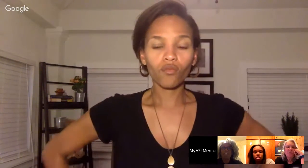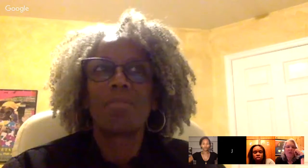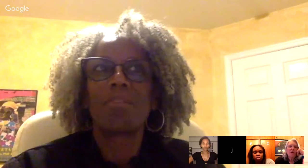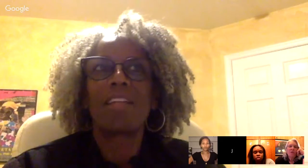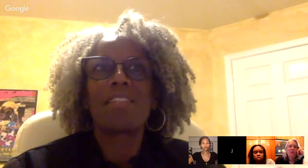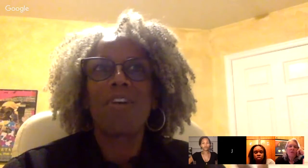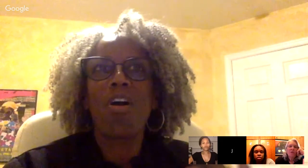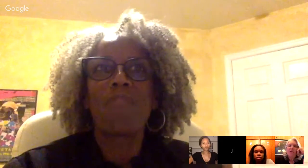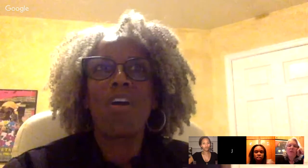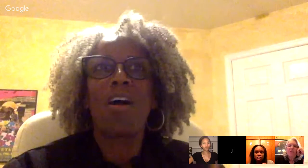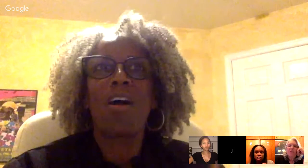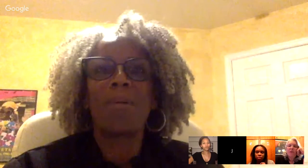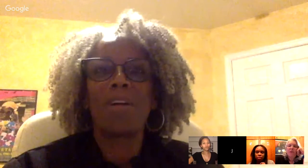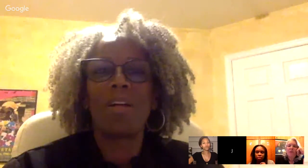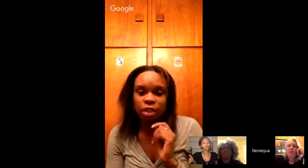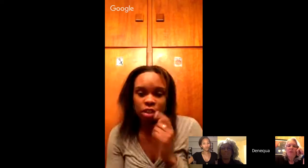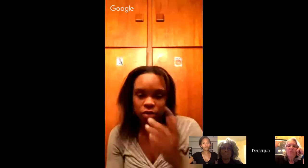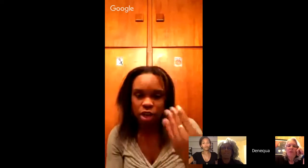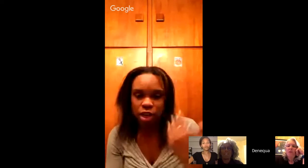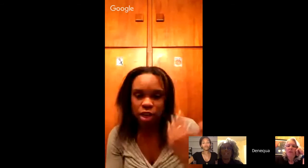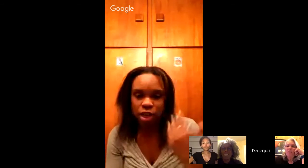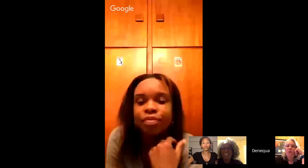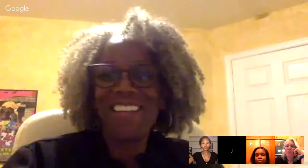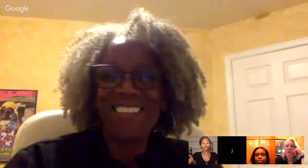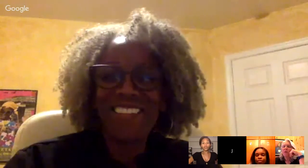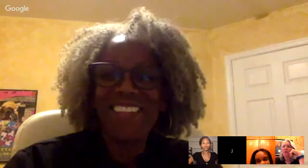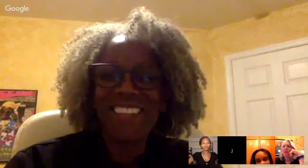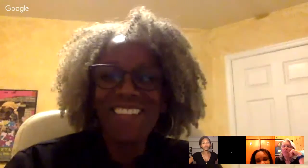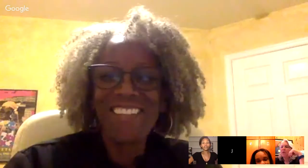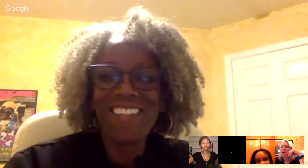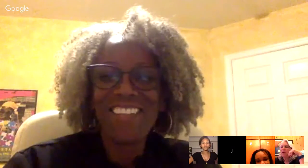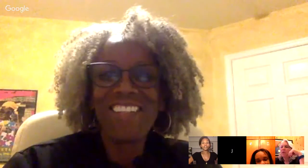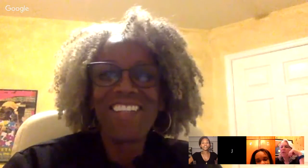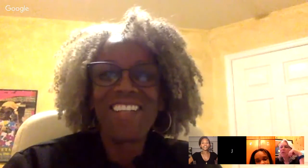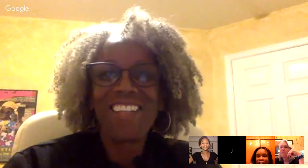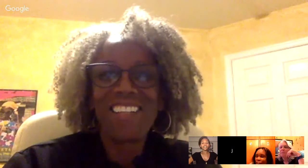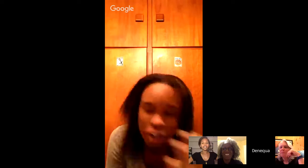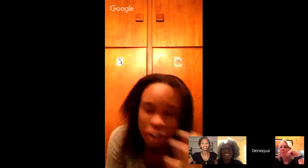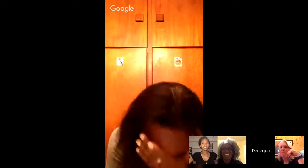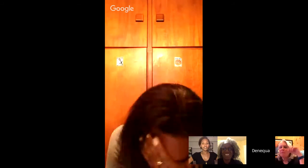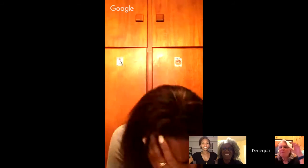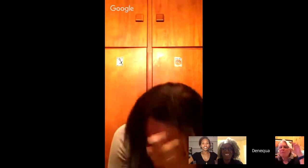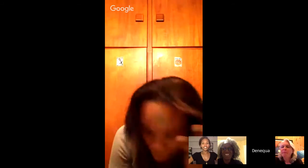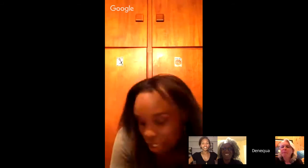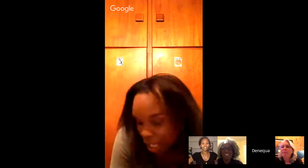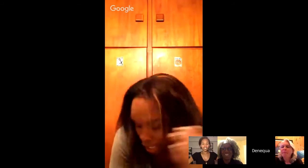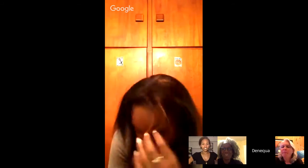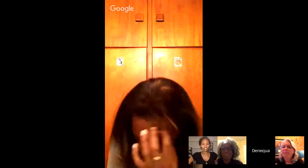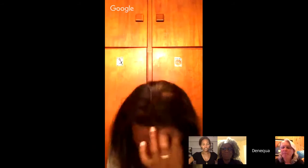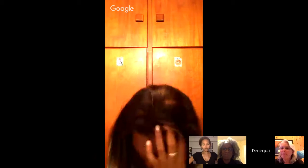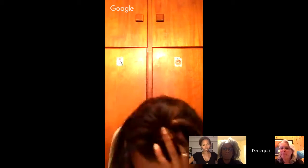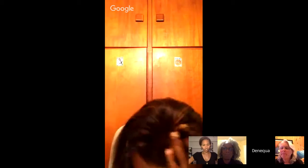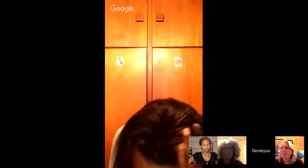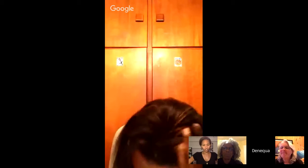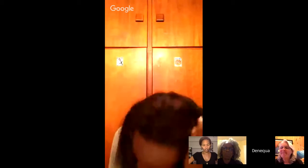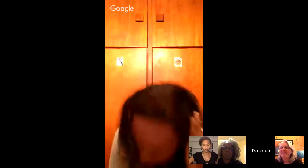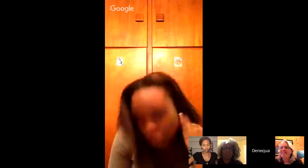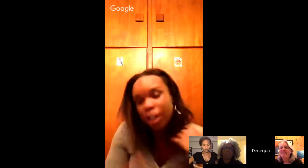I guess if I Does she? Oh, go go ahead. I don't know. Does she mean like if you're not